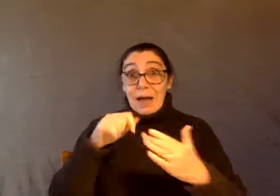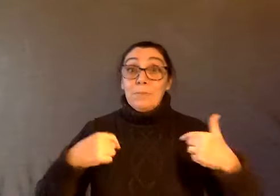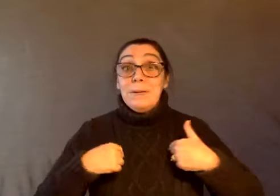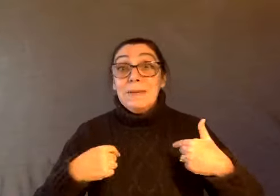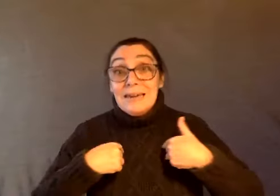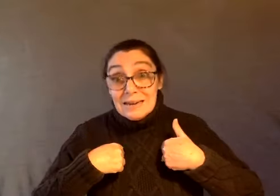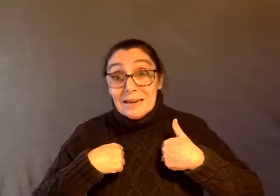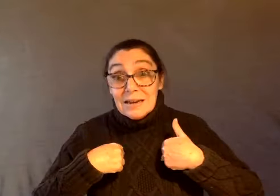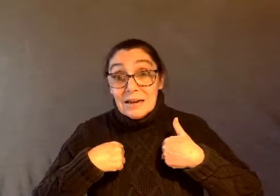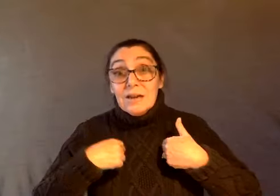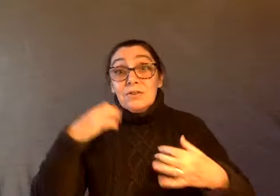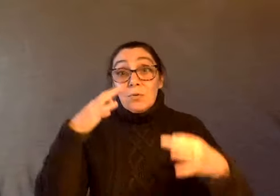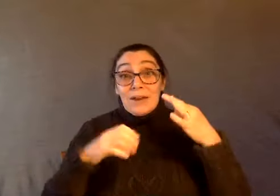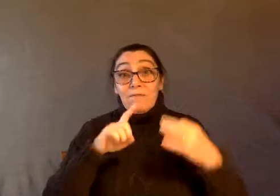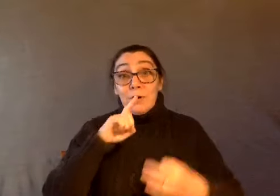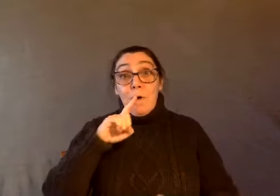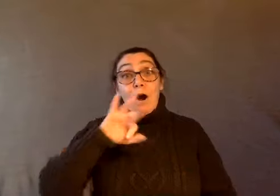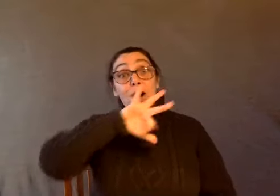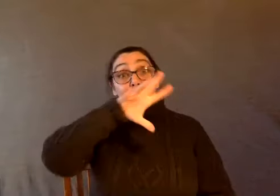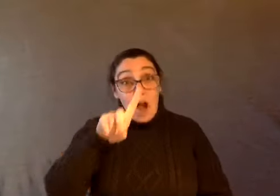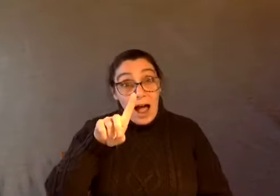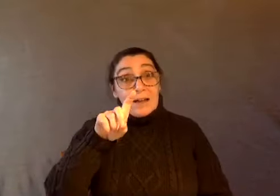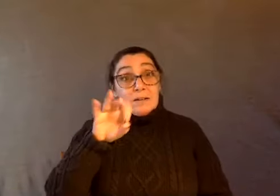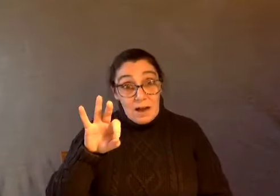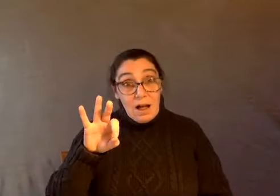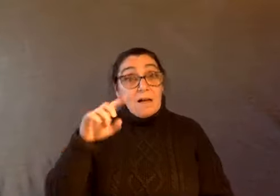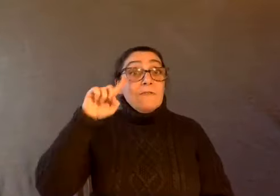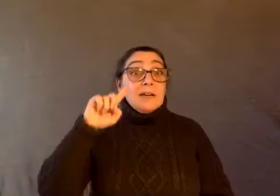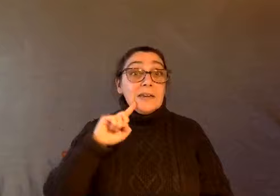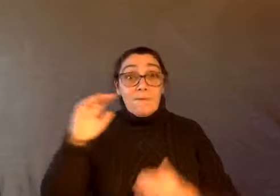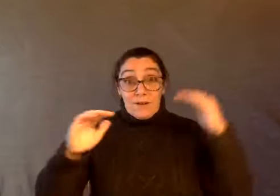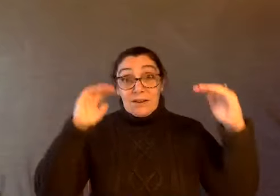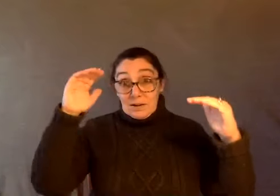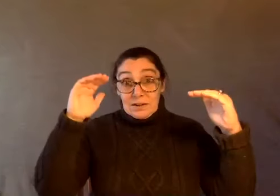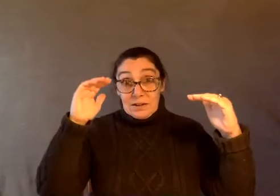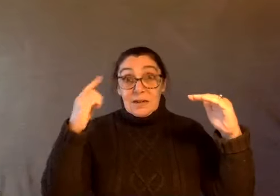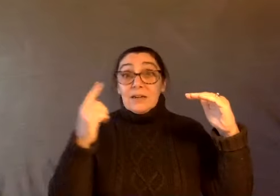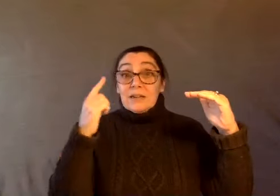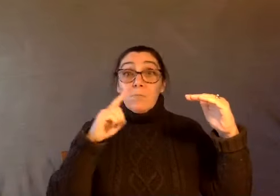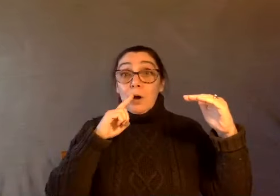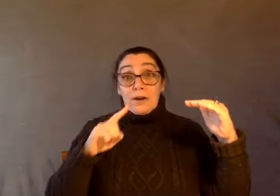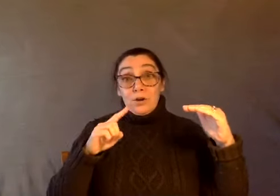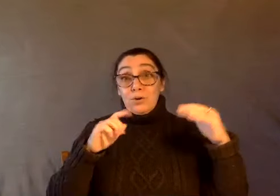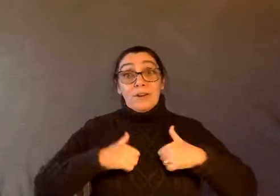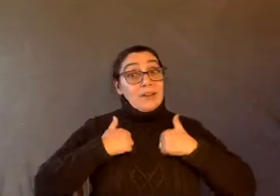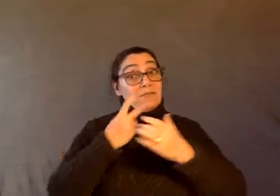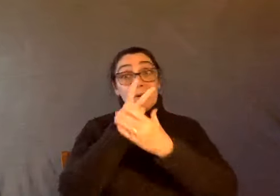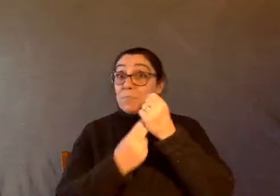would be me. So if you are a child of a deaf adult, someone who lived in